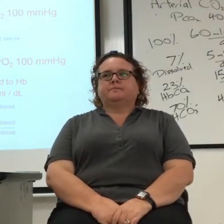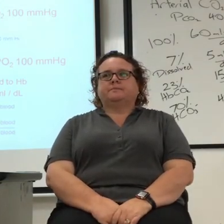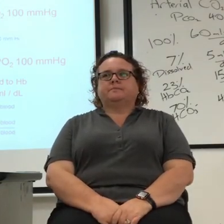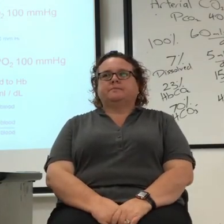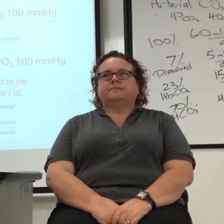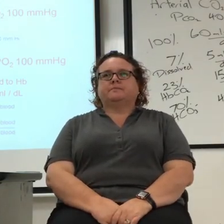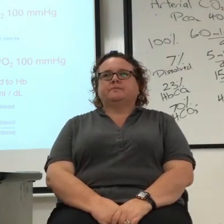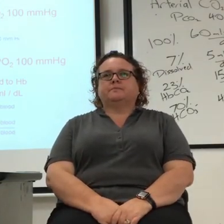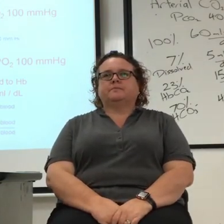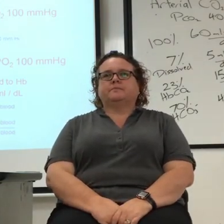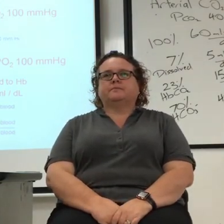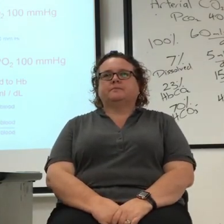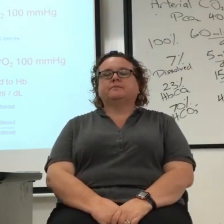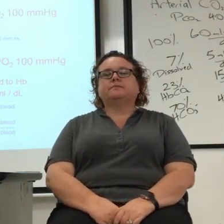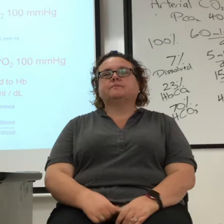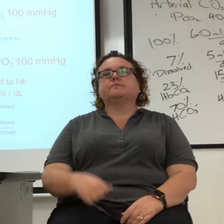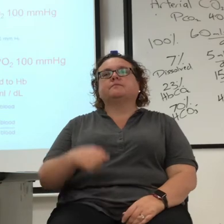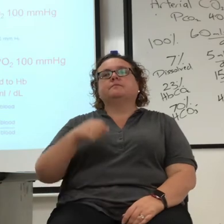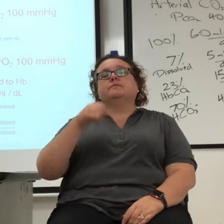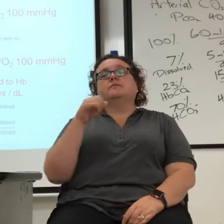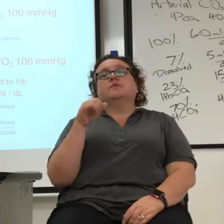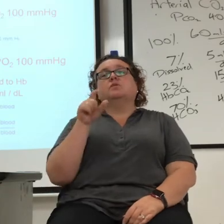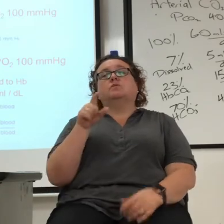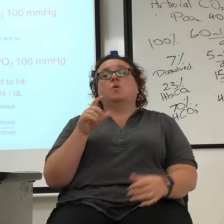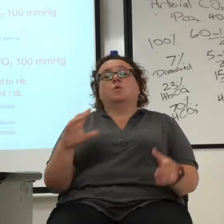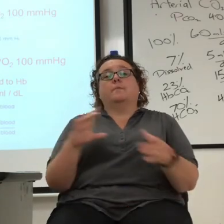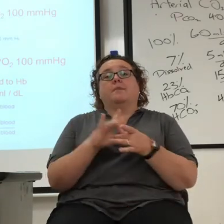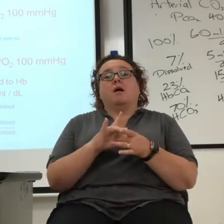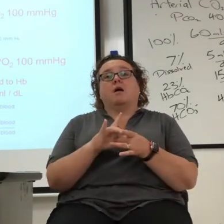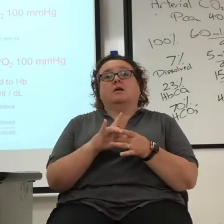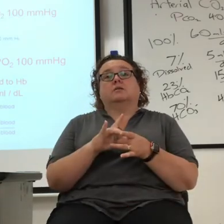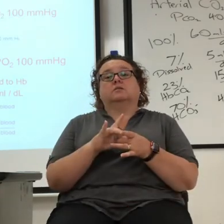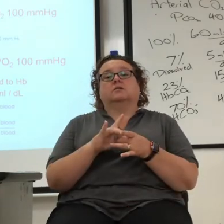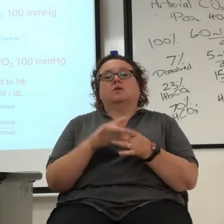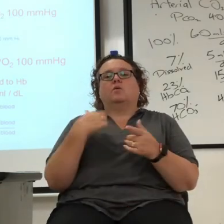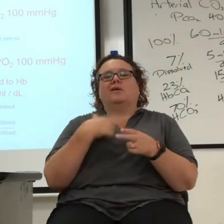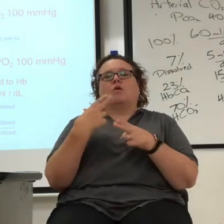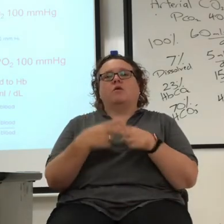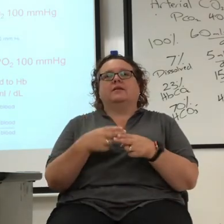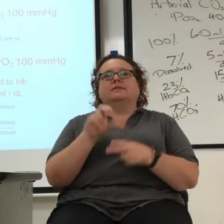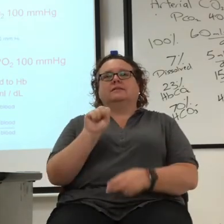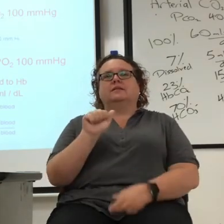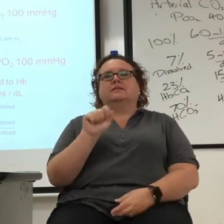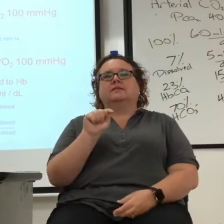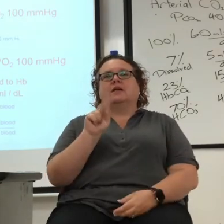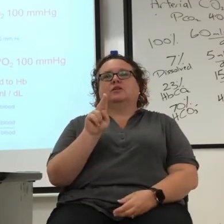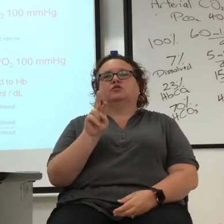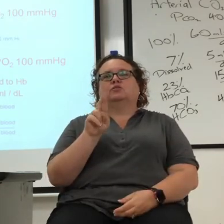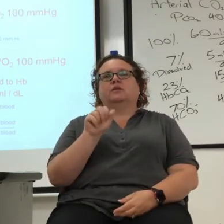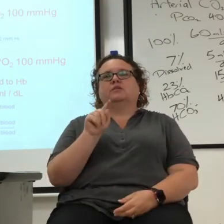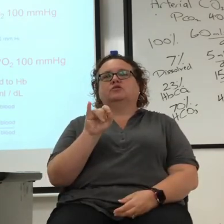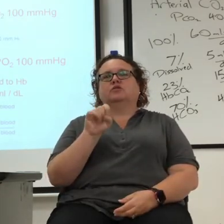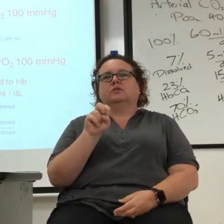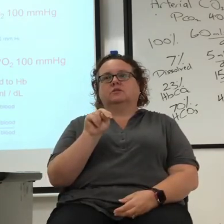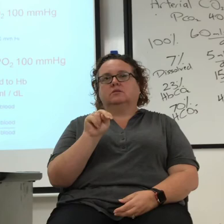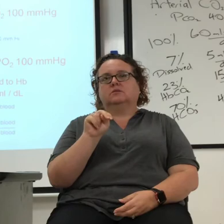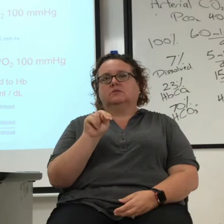That space did not bind an O2, okay? So you bind, we call this saturation,